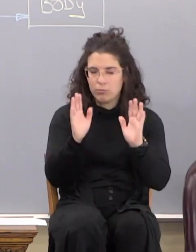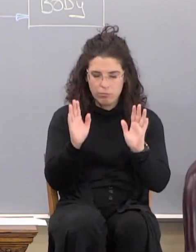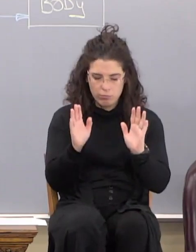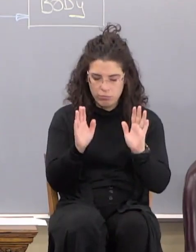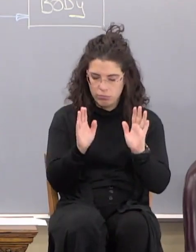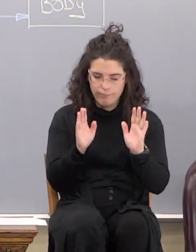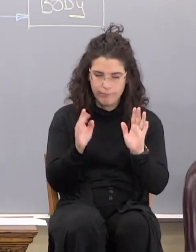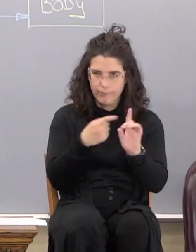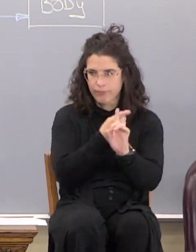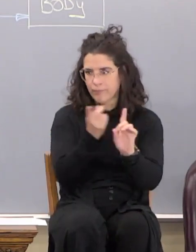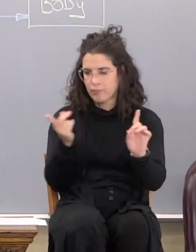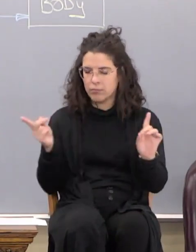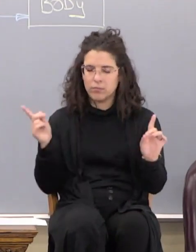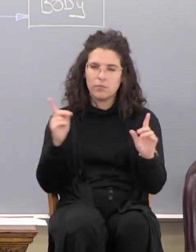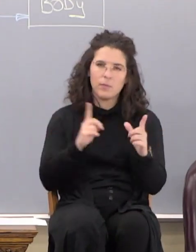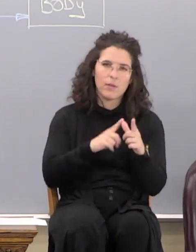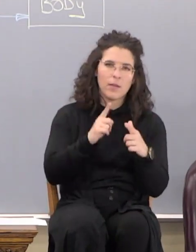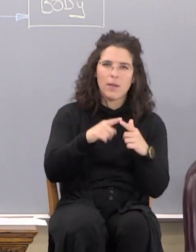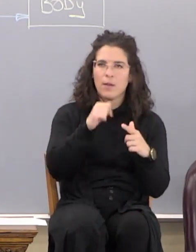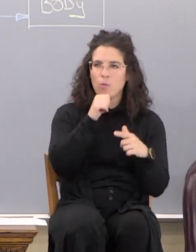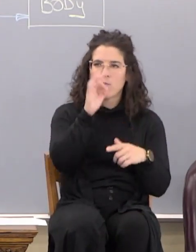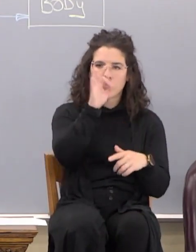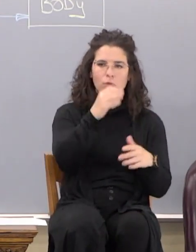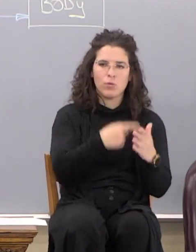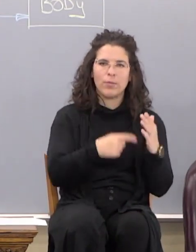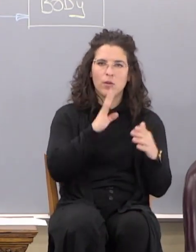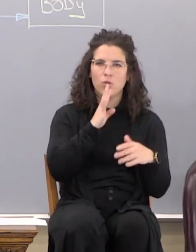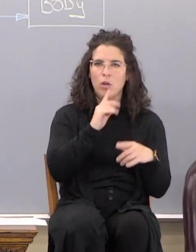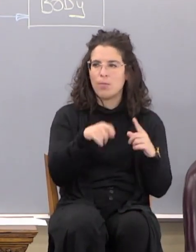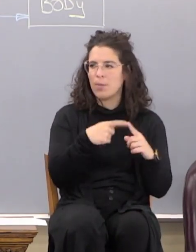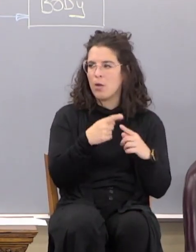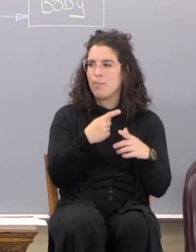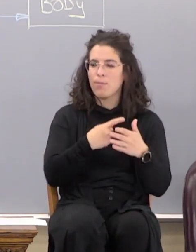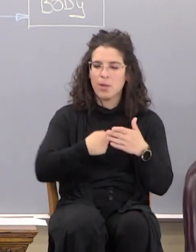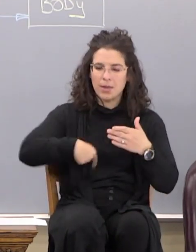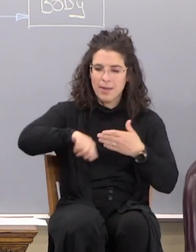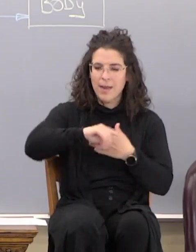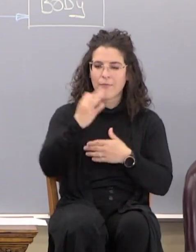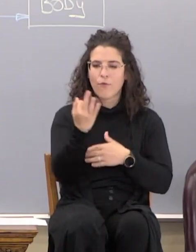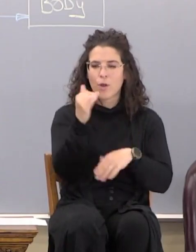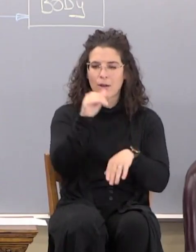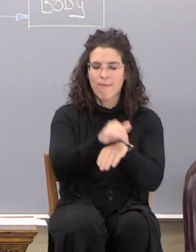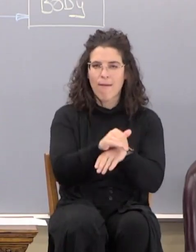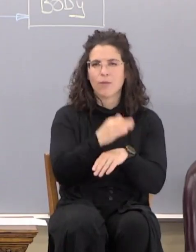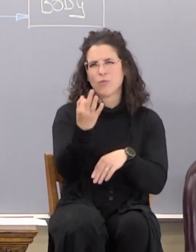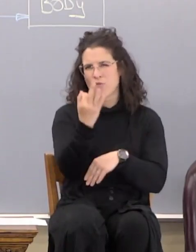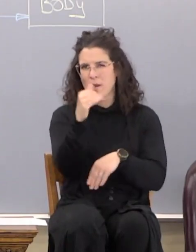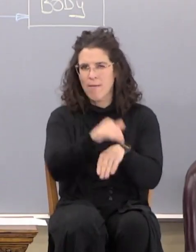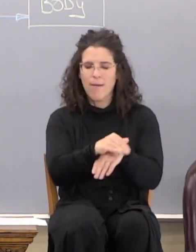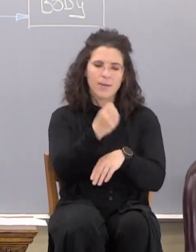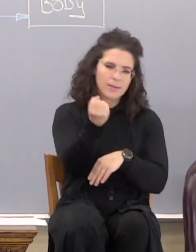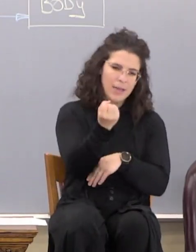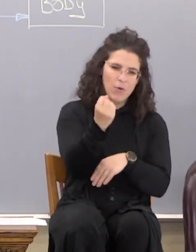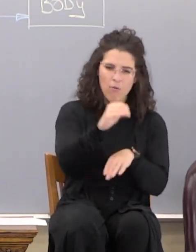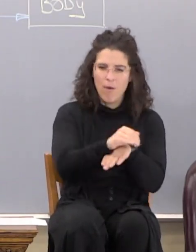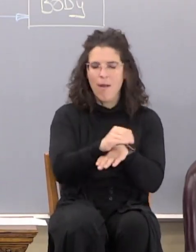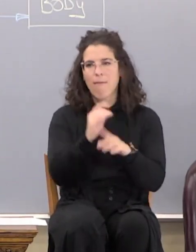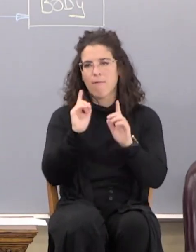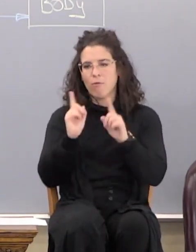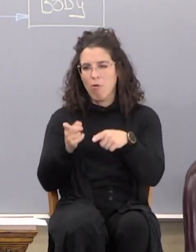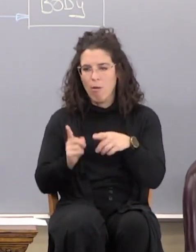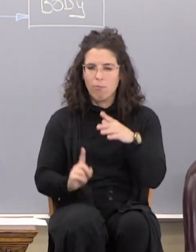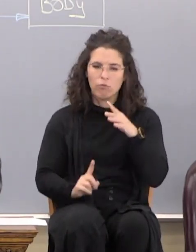I get off on that, and then I won't preach what I'm going to talk about. But next Friday night, I want to invite you Friday night, Saturday night, come to the meetings